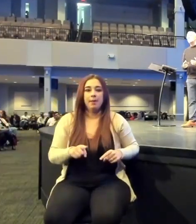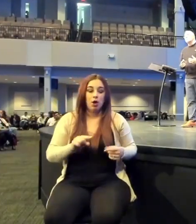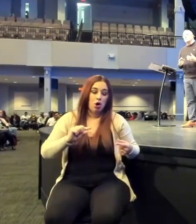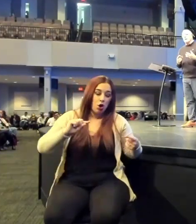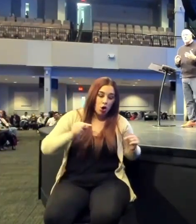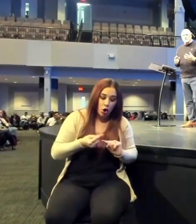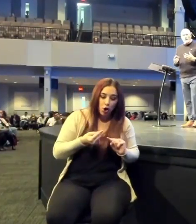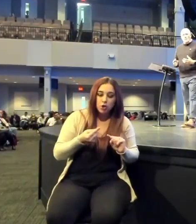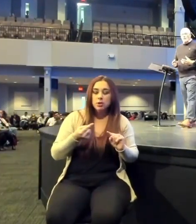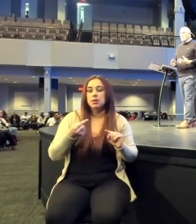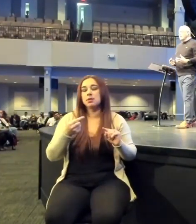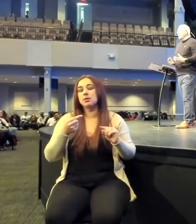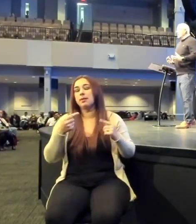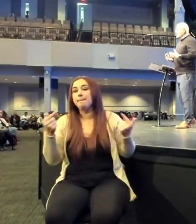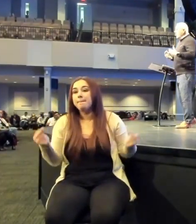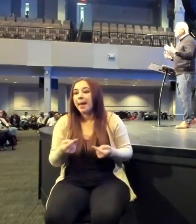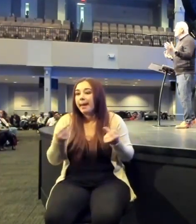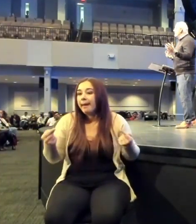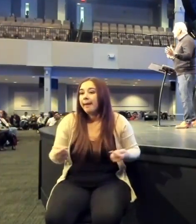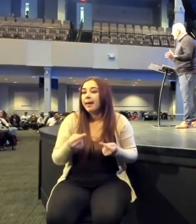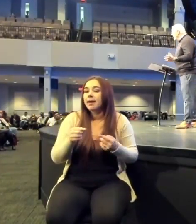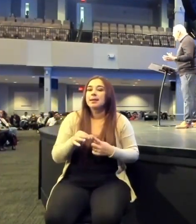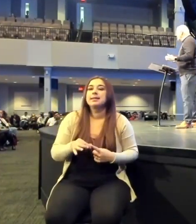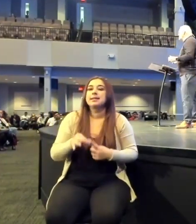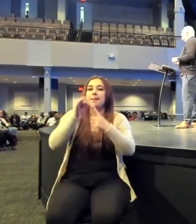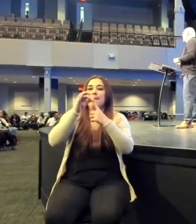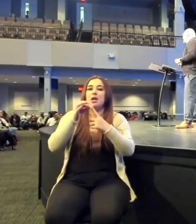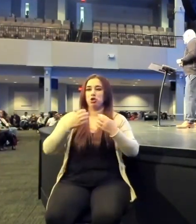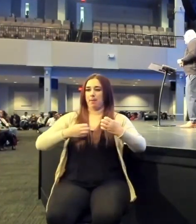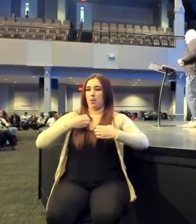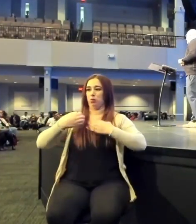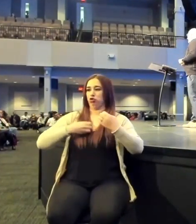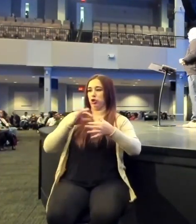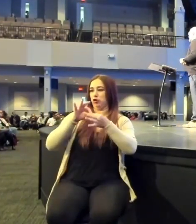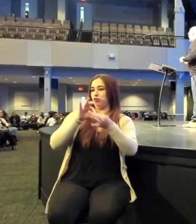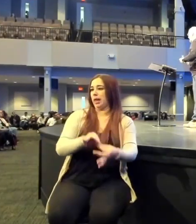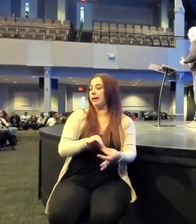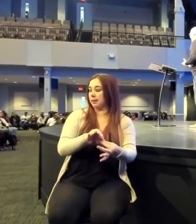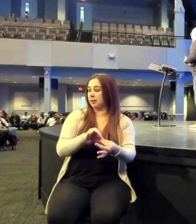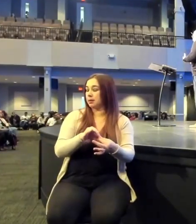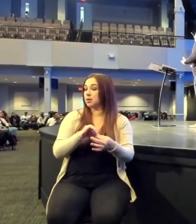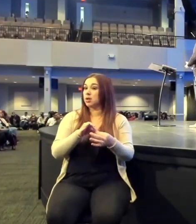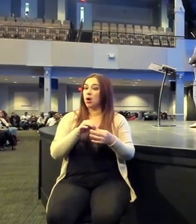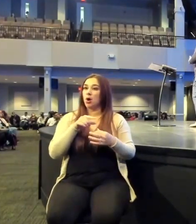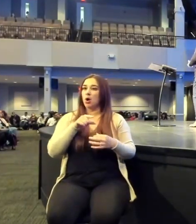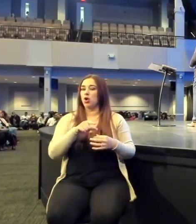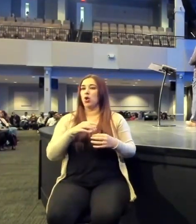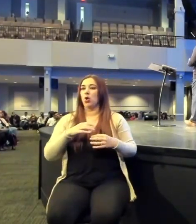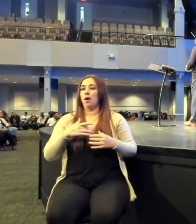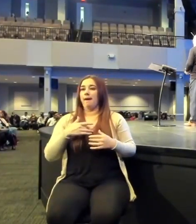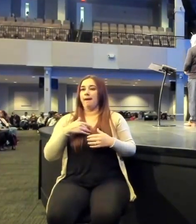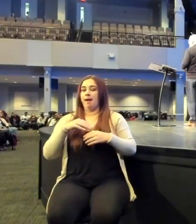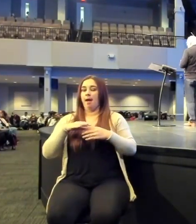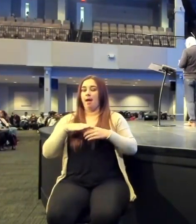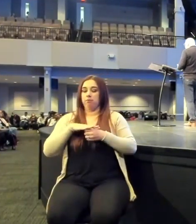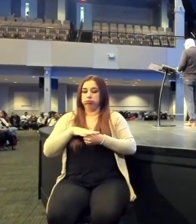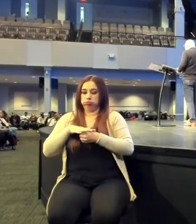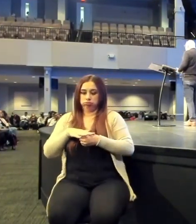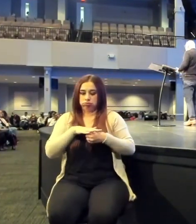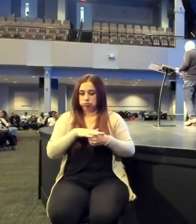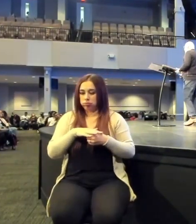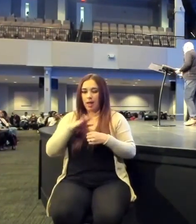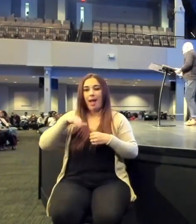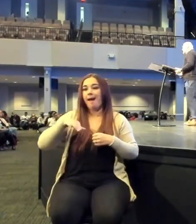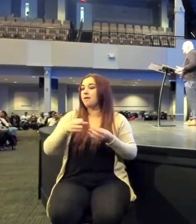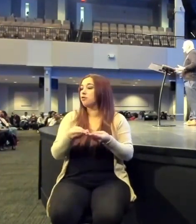and pains that you haven't dealt with, especially of an emotional nature. And so you're carrying these things around inside of you. You haven't